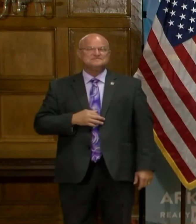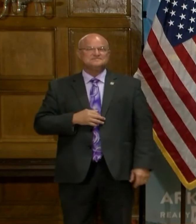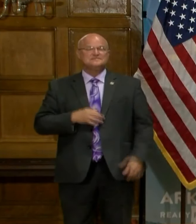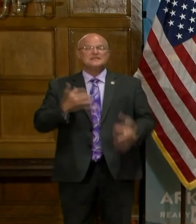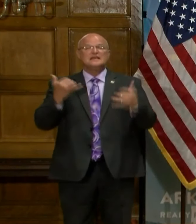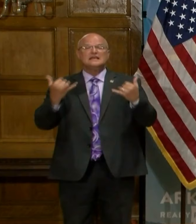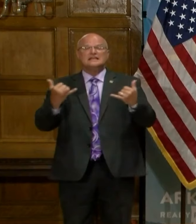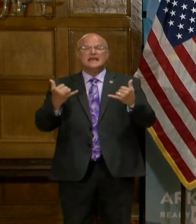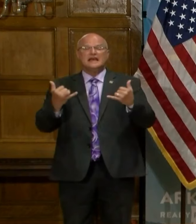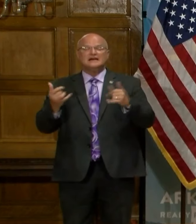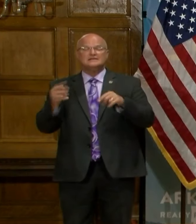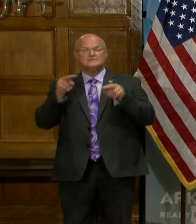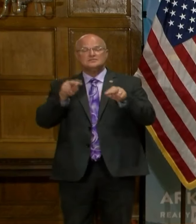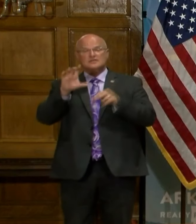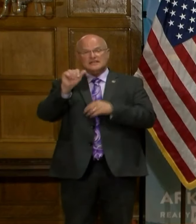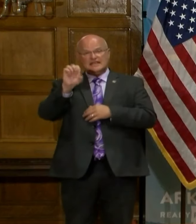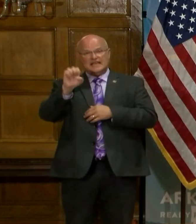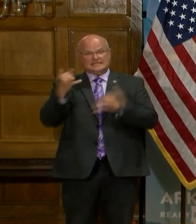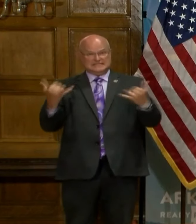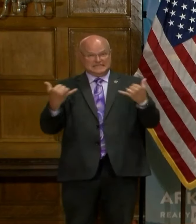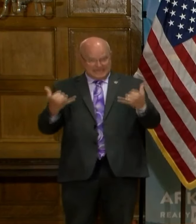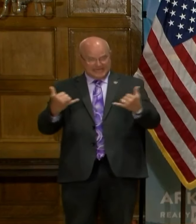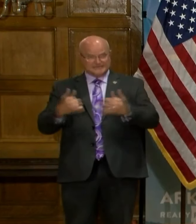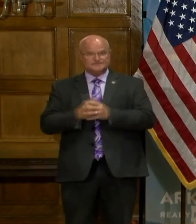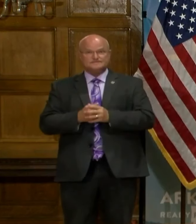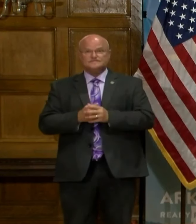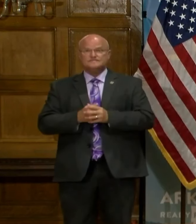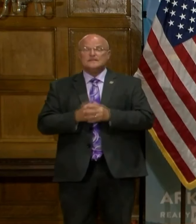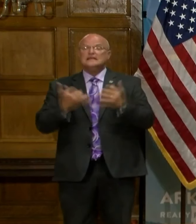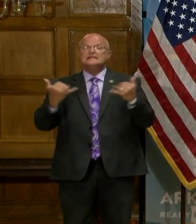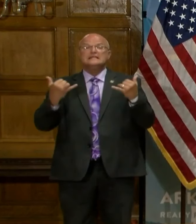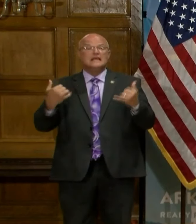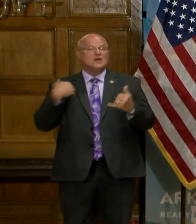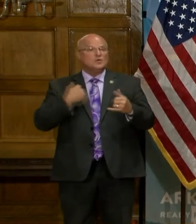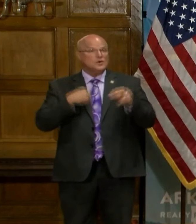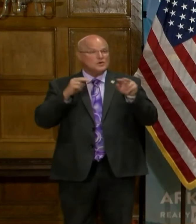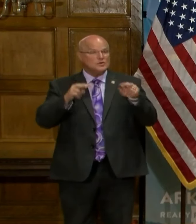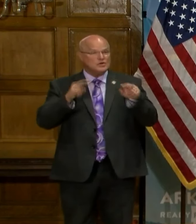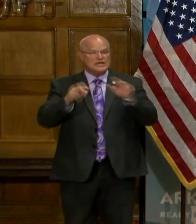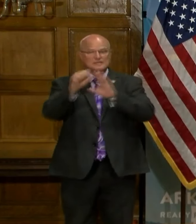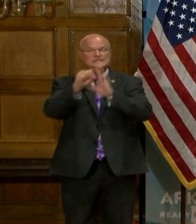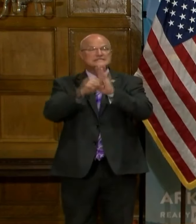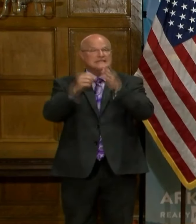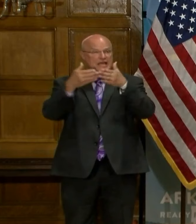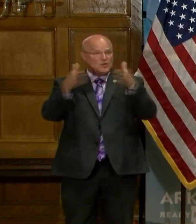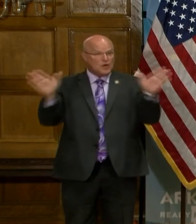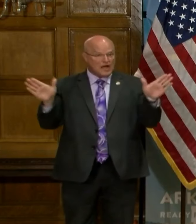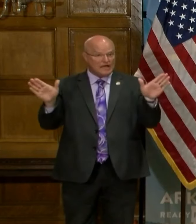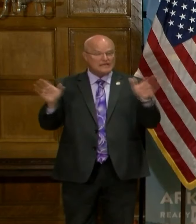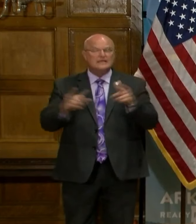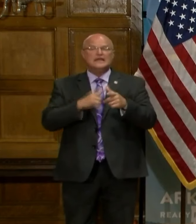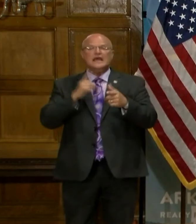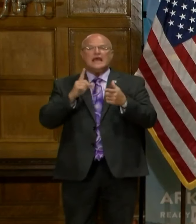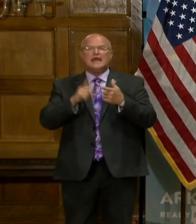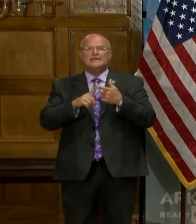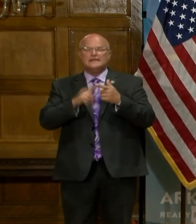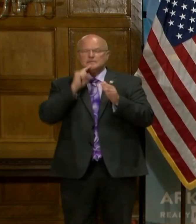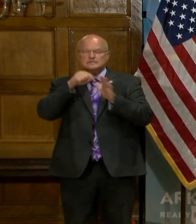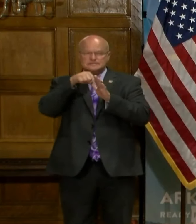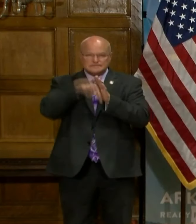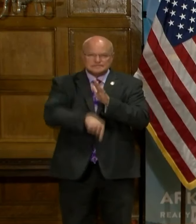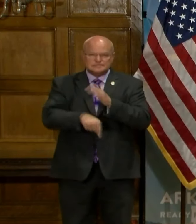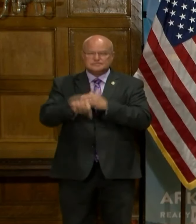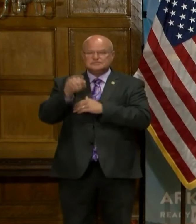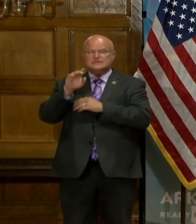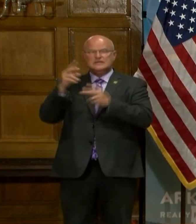Let's look at the cases for today, and what we're going to do is we're going to look at them statewide, but then I want to dig more deeply